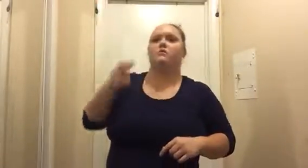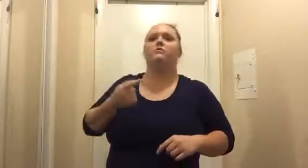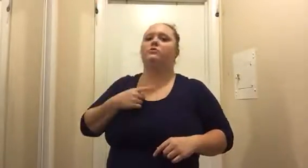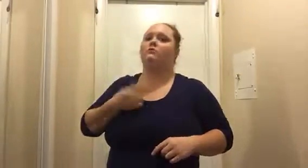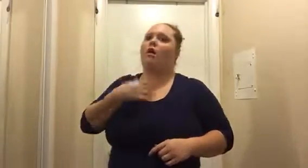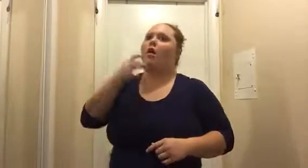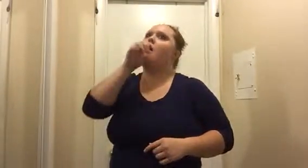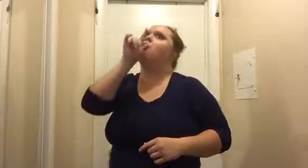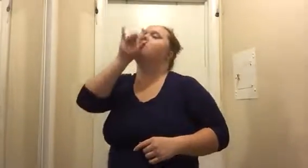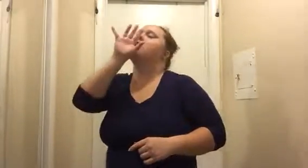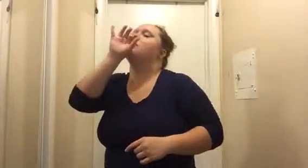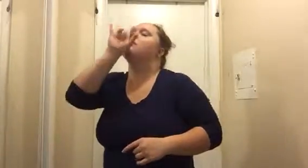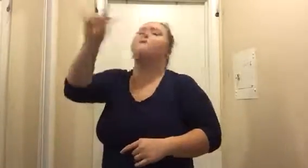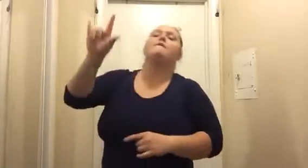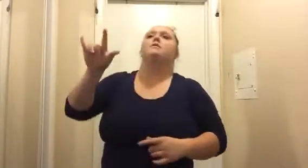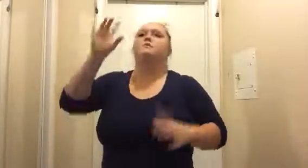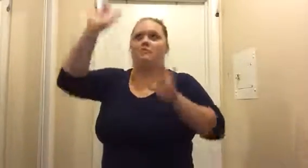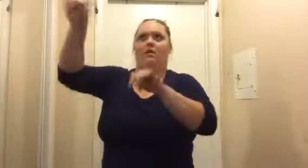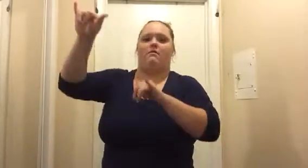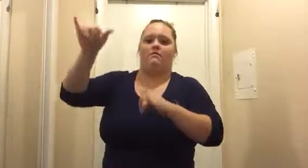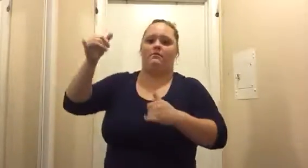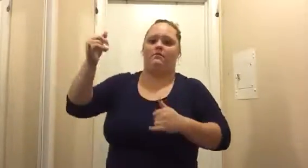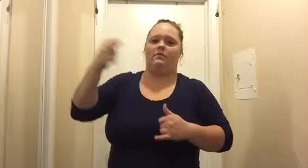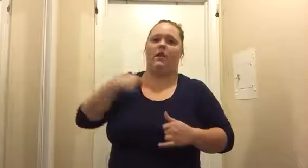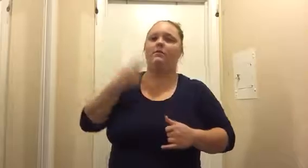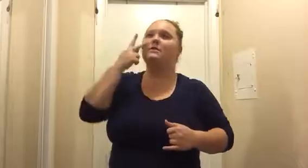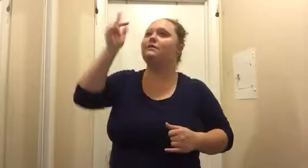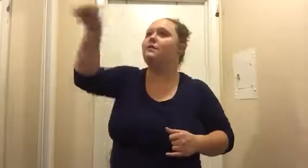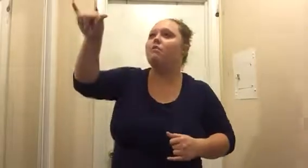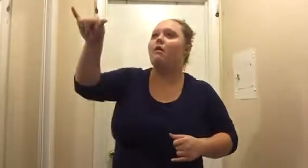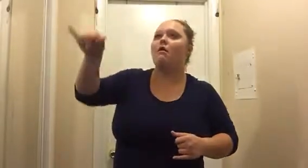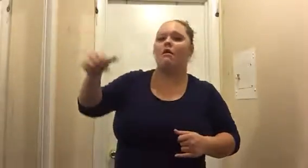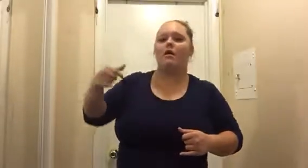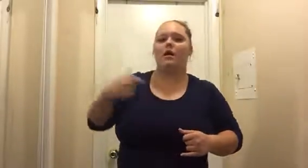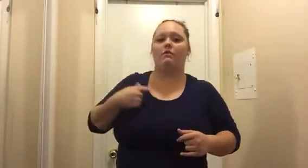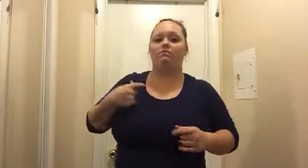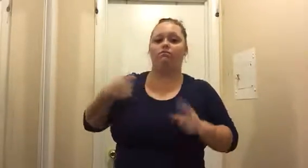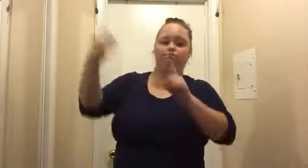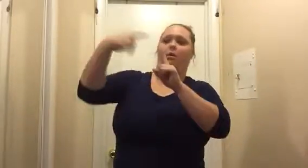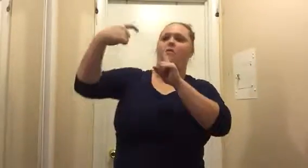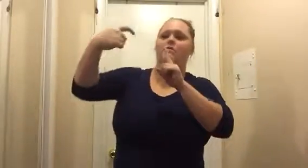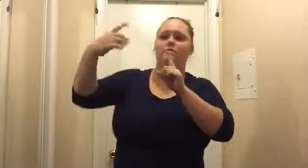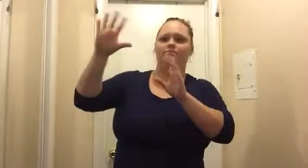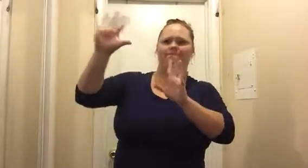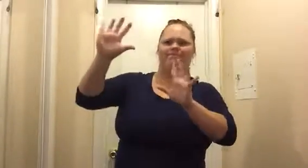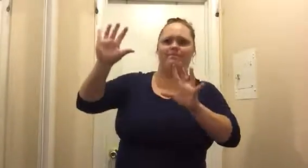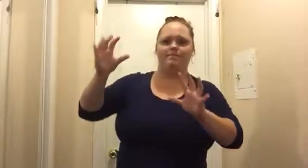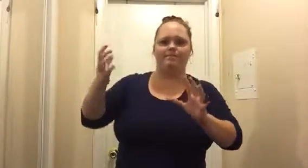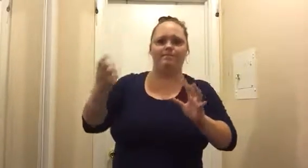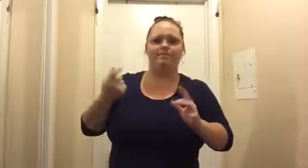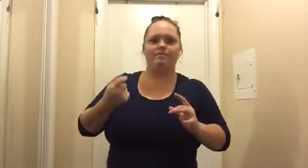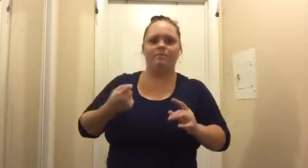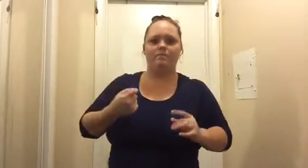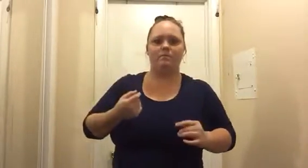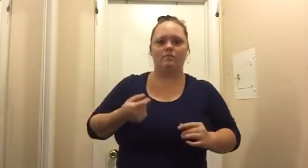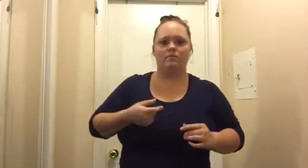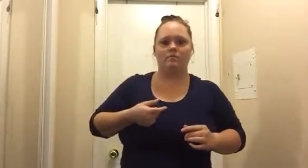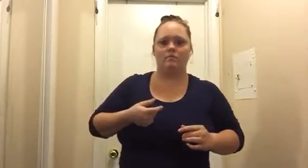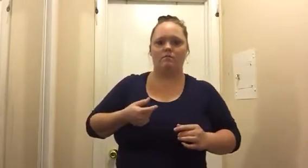wine. Every time I drove by that billboard, it would trigger me. If I was in drink mode, it would trigger me. I'd go, I want more. If I